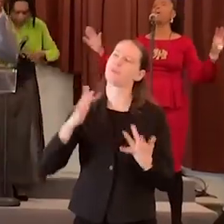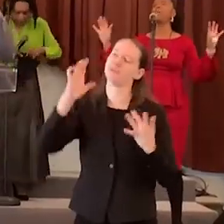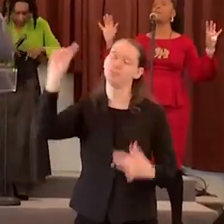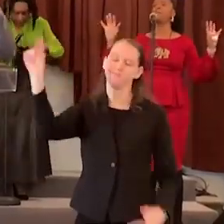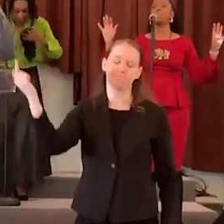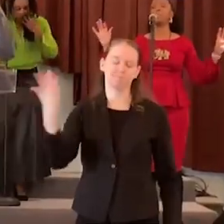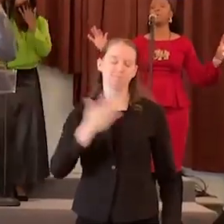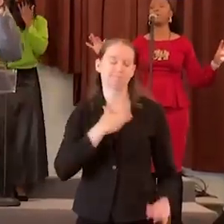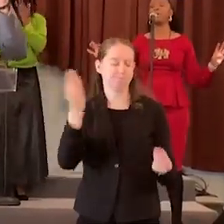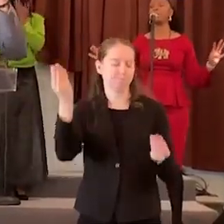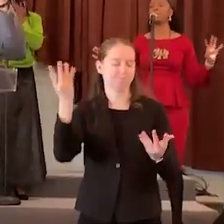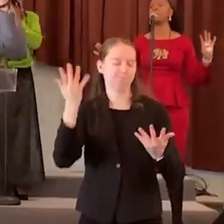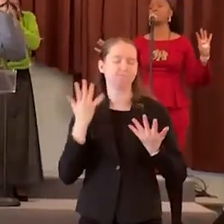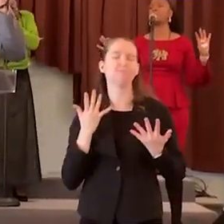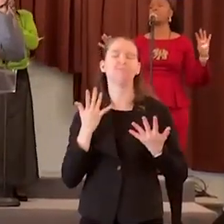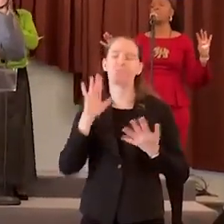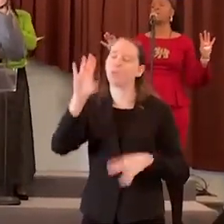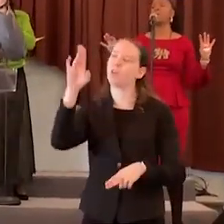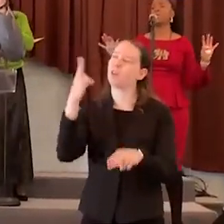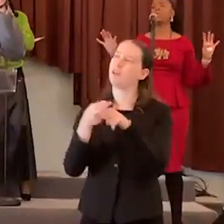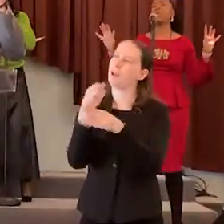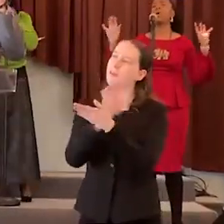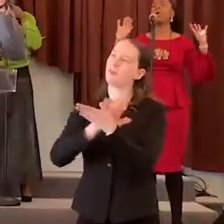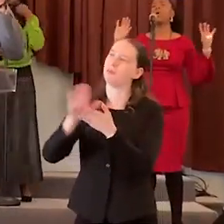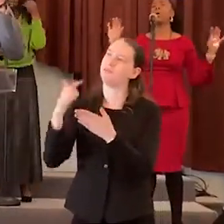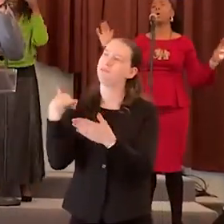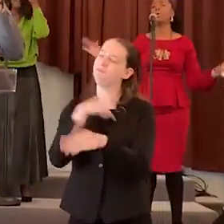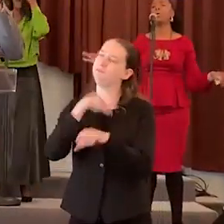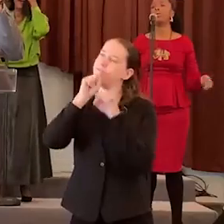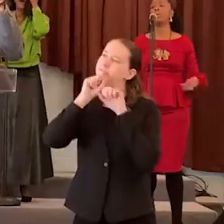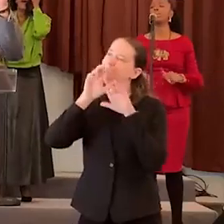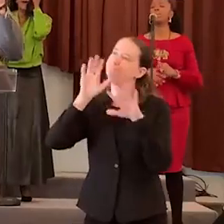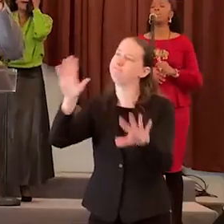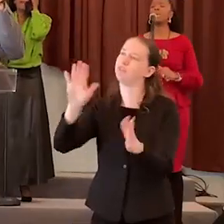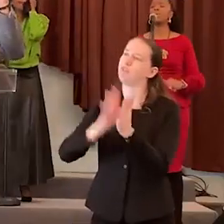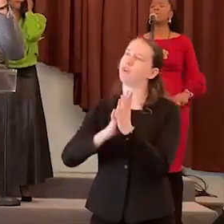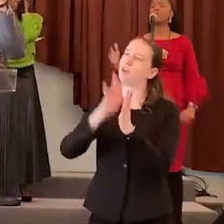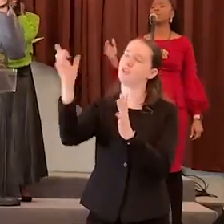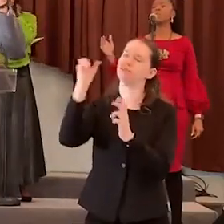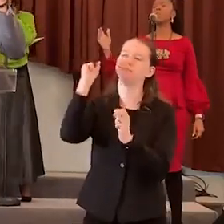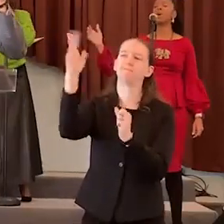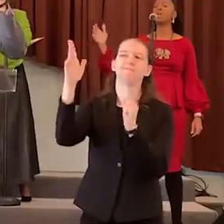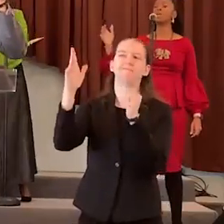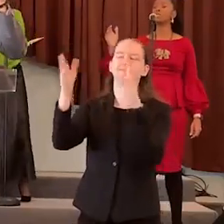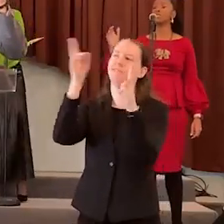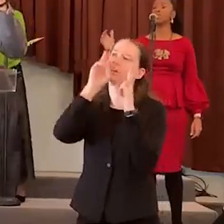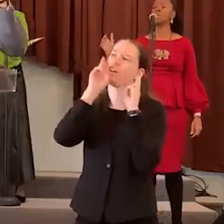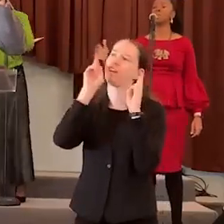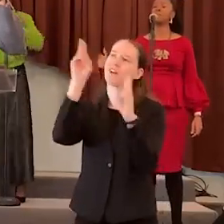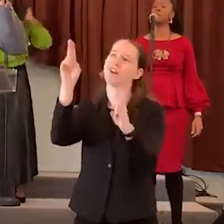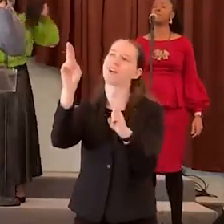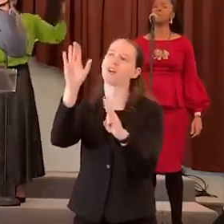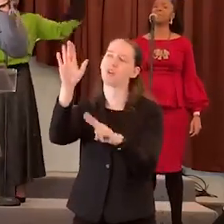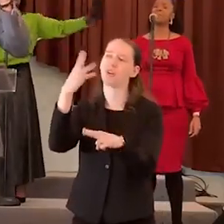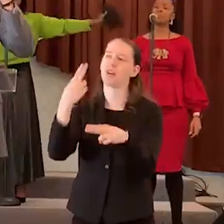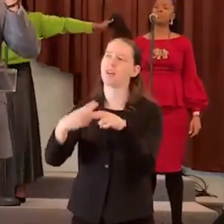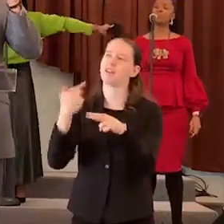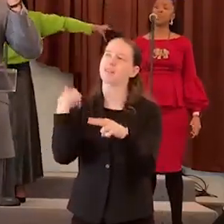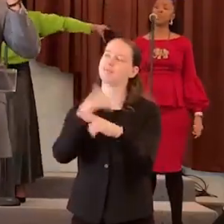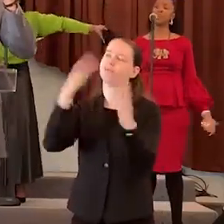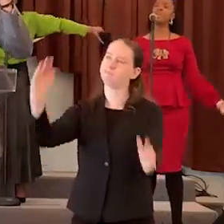gracious. And we bless Your holy name. And we give You glory and honor. We lift Your name